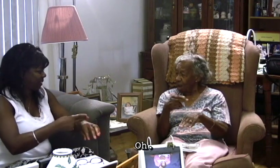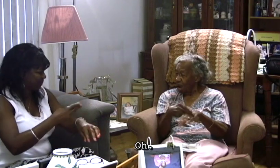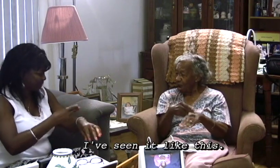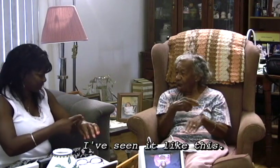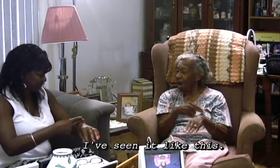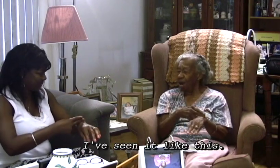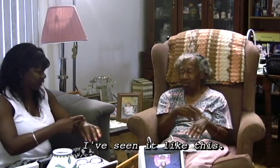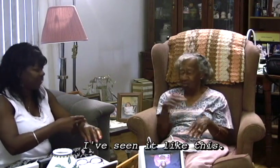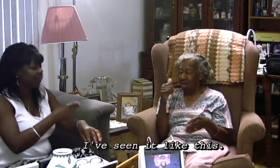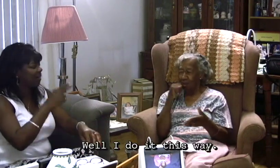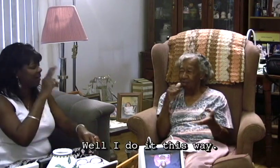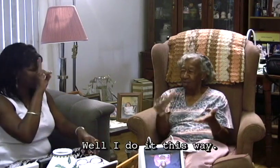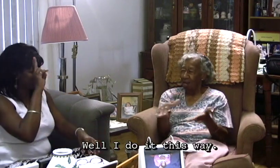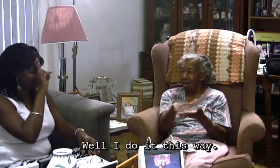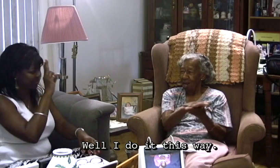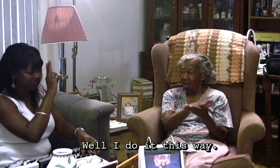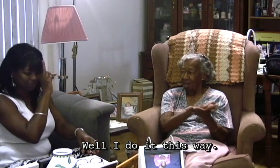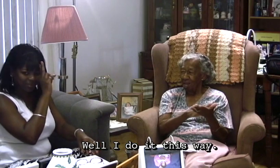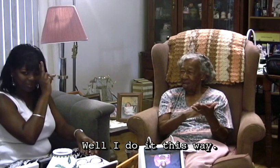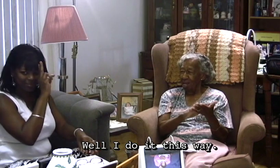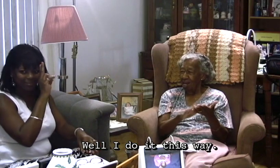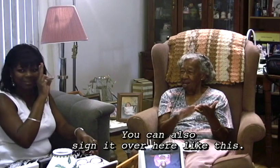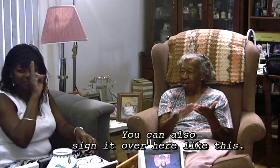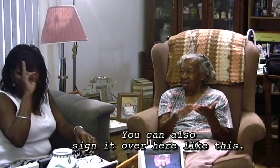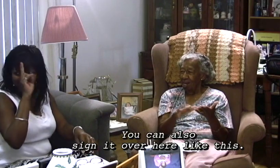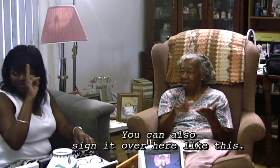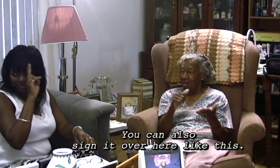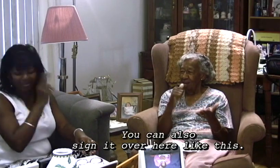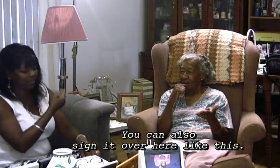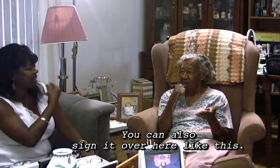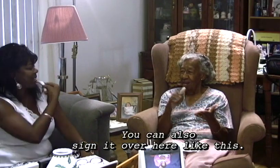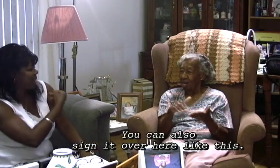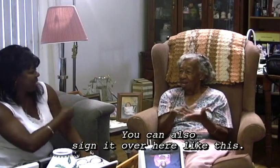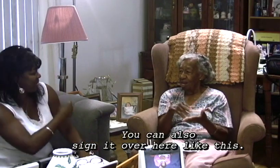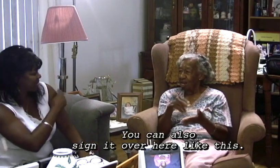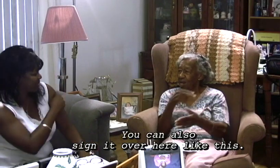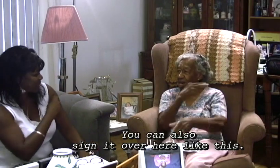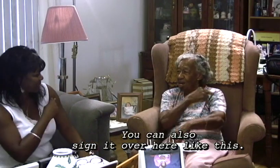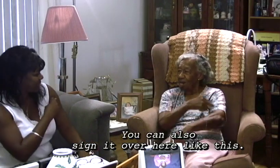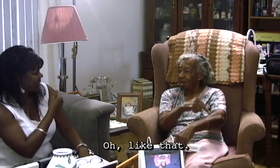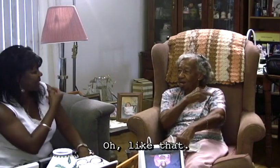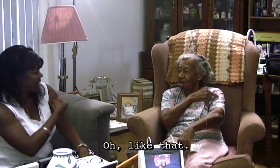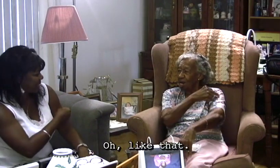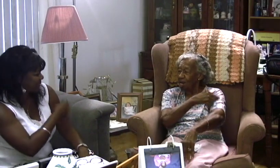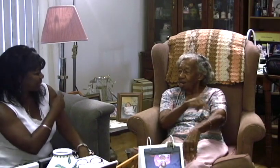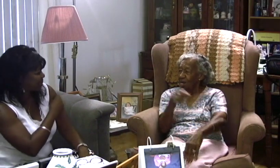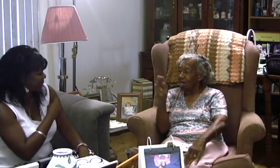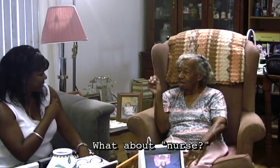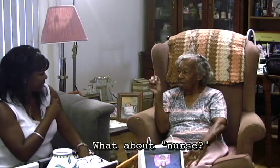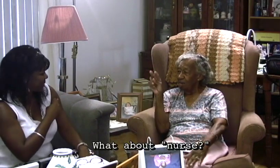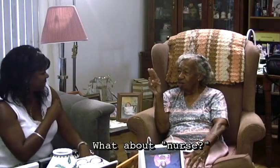I've seen it Well, like I do it this way. Mm-hmm. You can also sign it over here like this. Oh, like that? What about